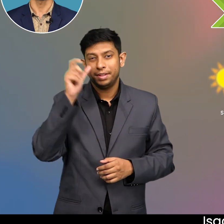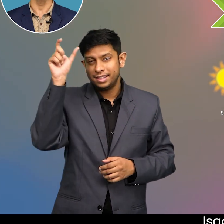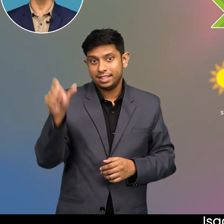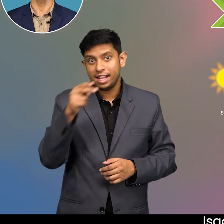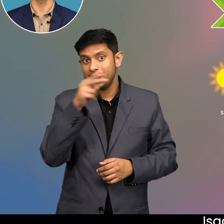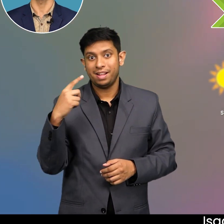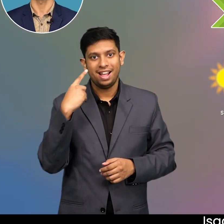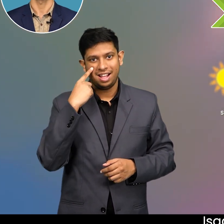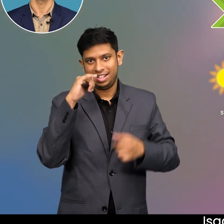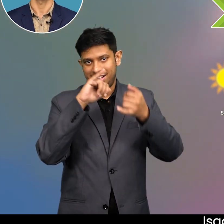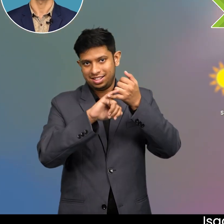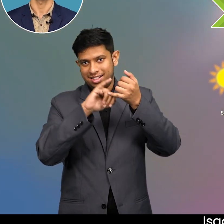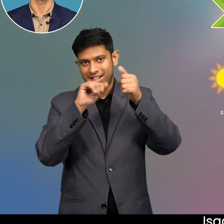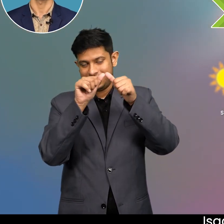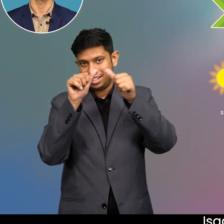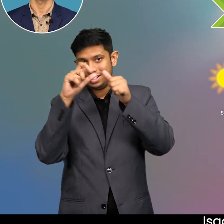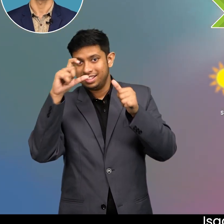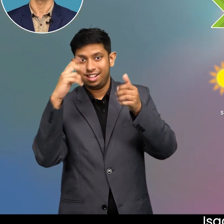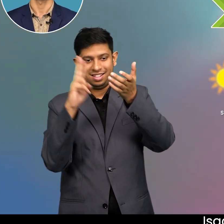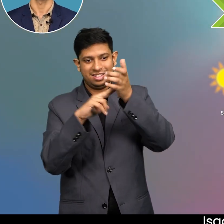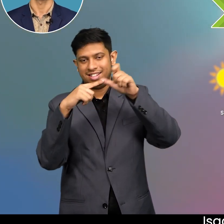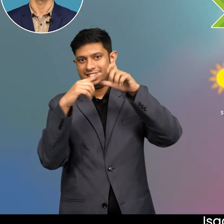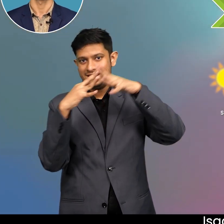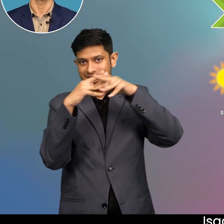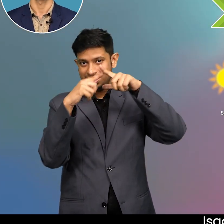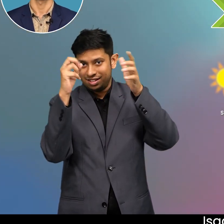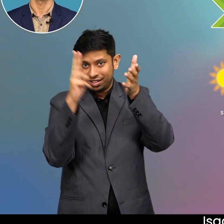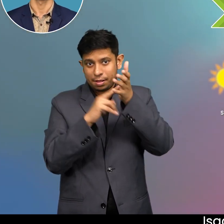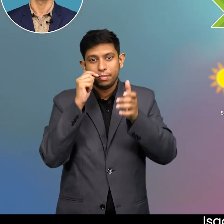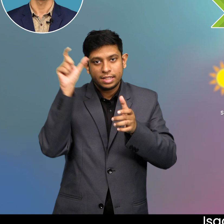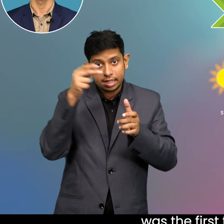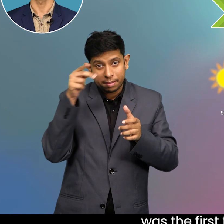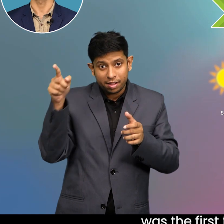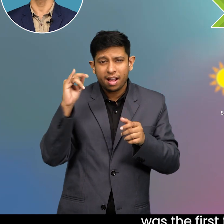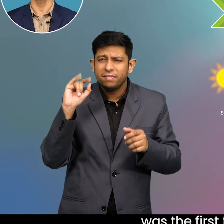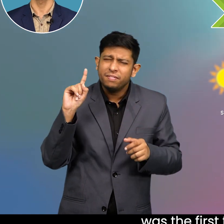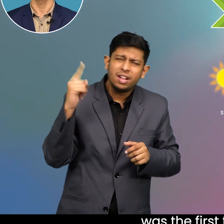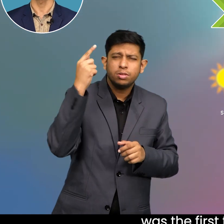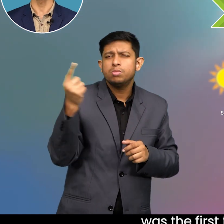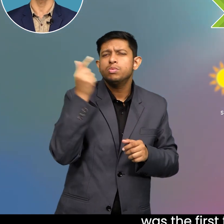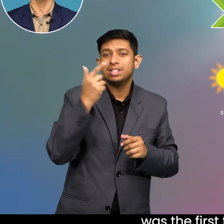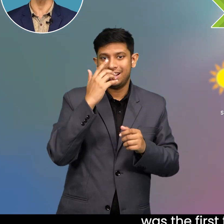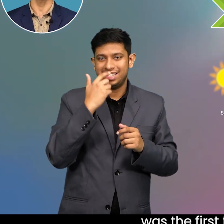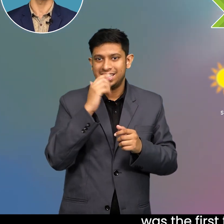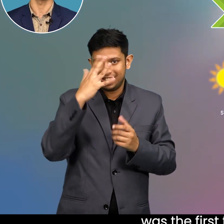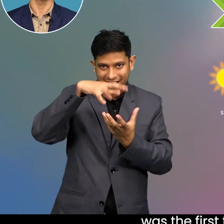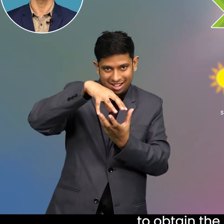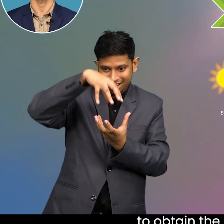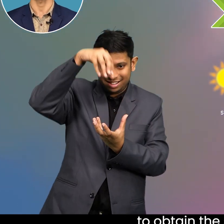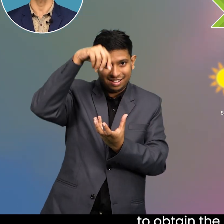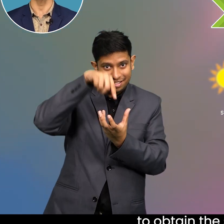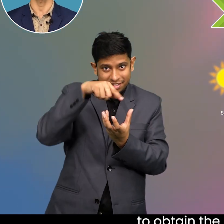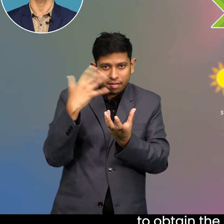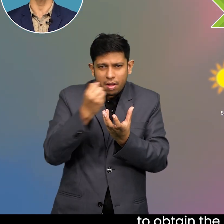Isaac Newton was the first to use a glass prism